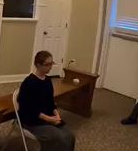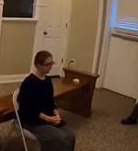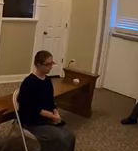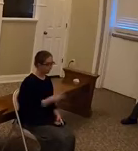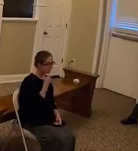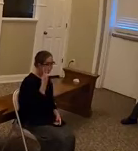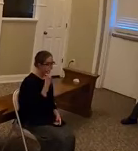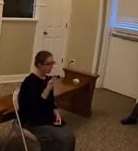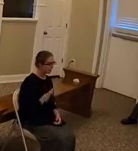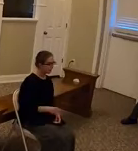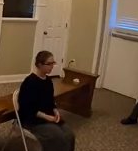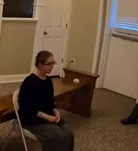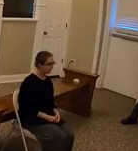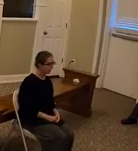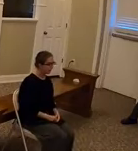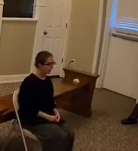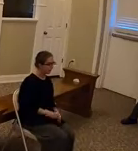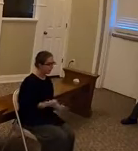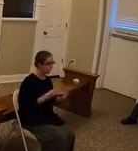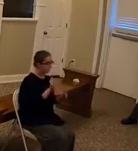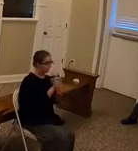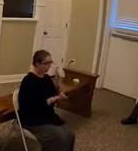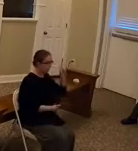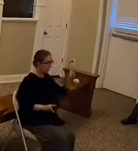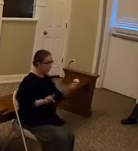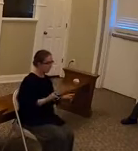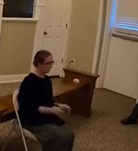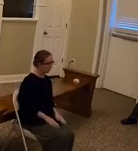But you see, many folks